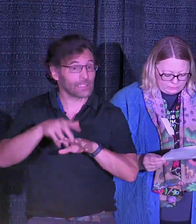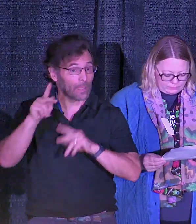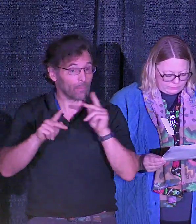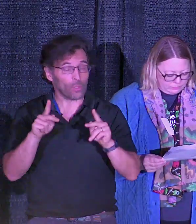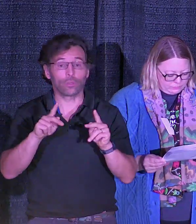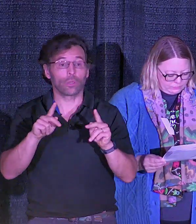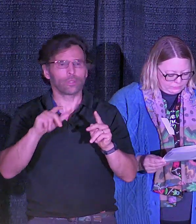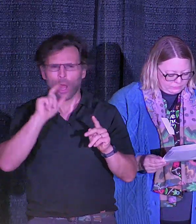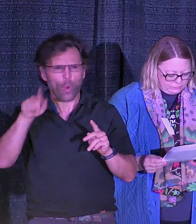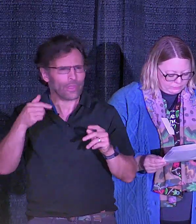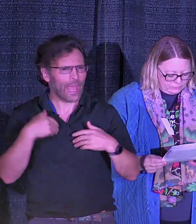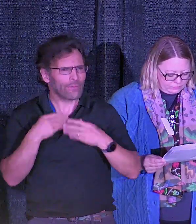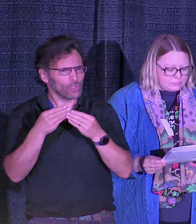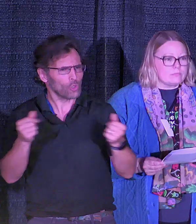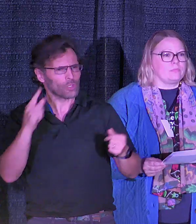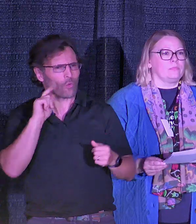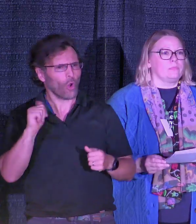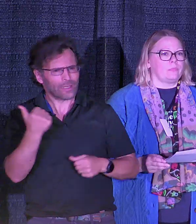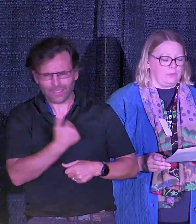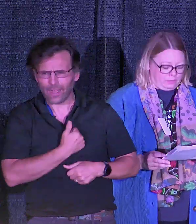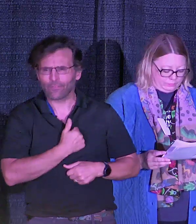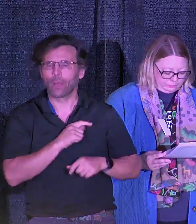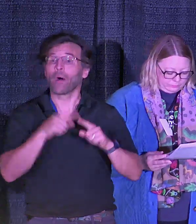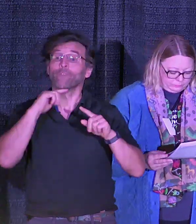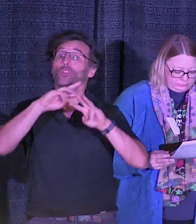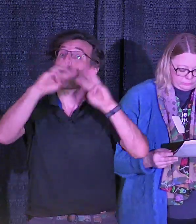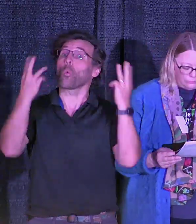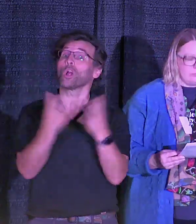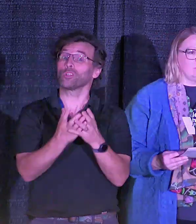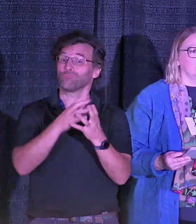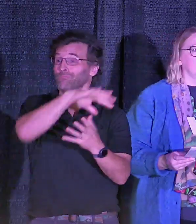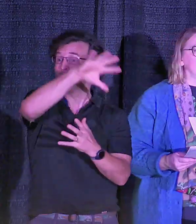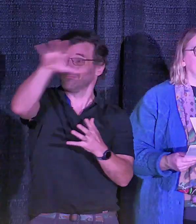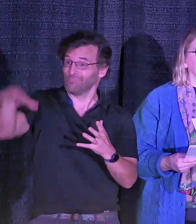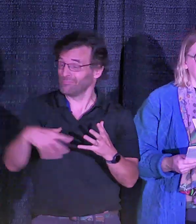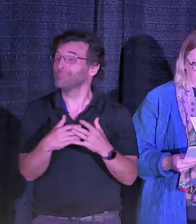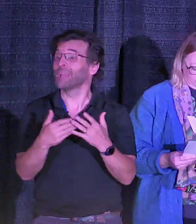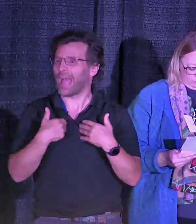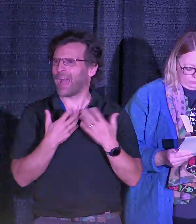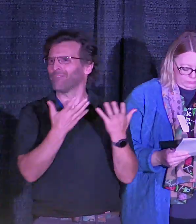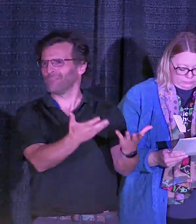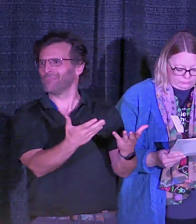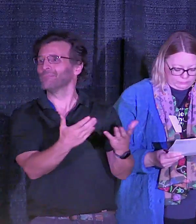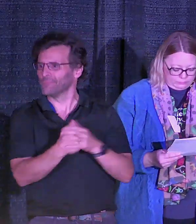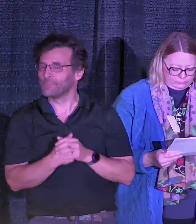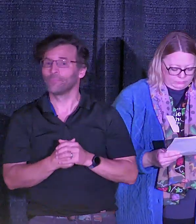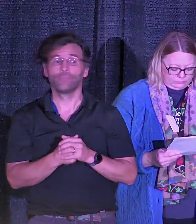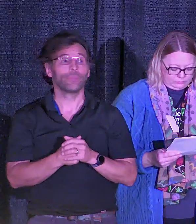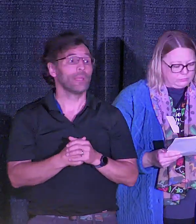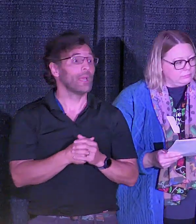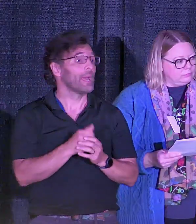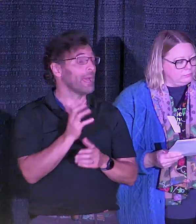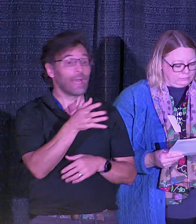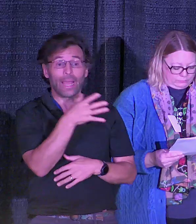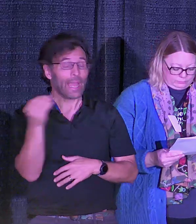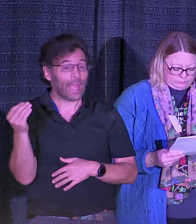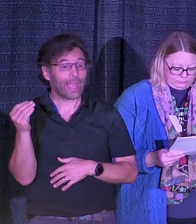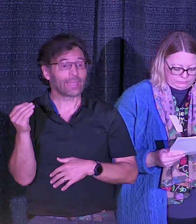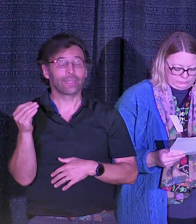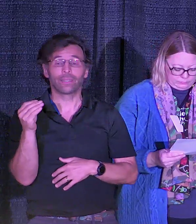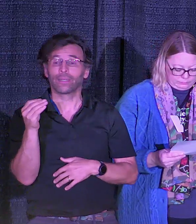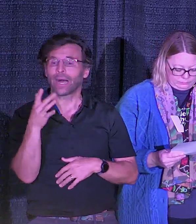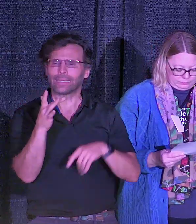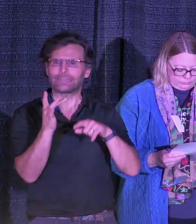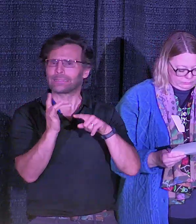only have solutions for ourselves, but for the world at large. And ACO is a